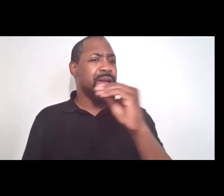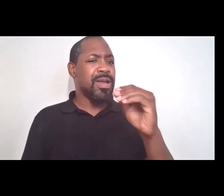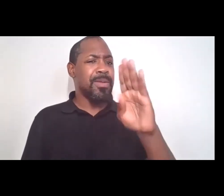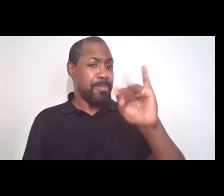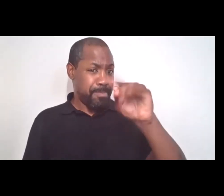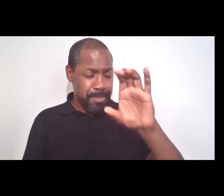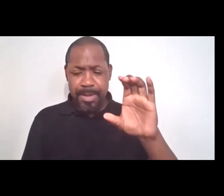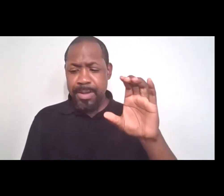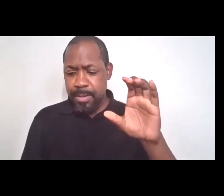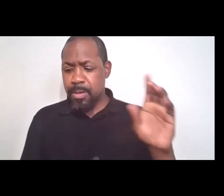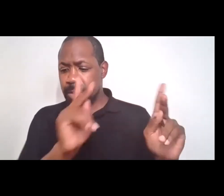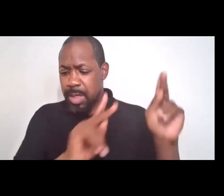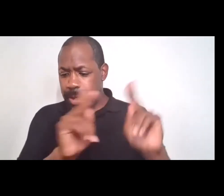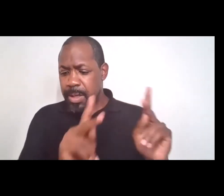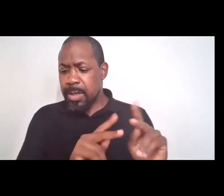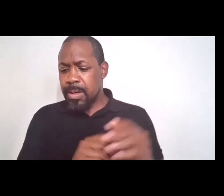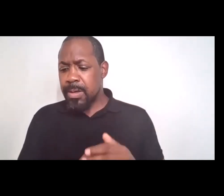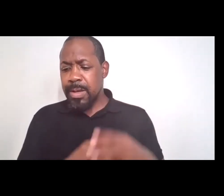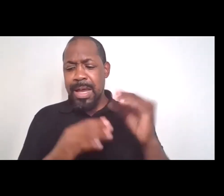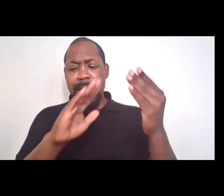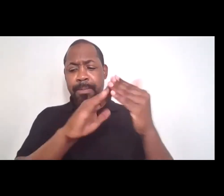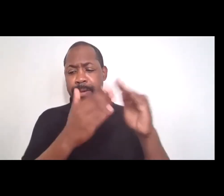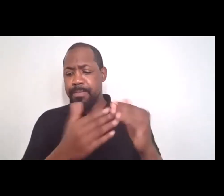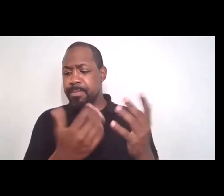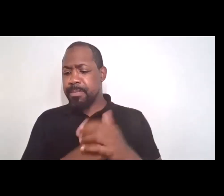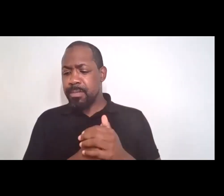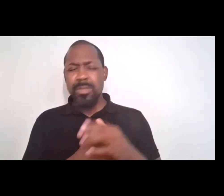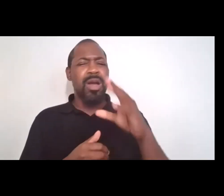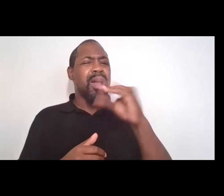Brown communities, particularly Black, Indigenous people of color.